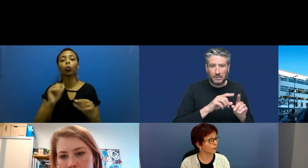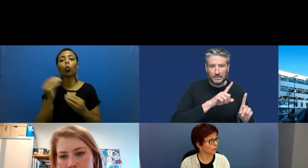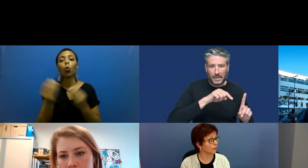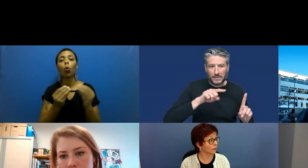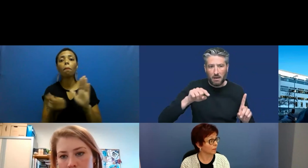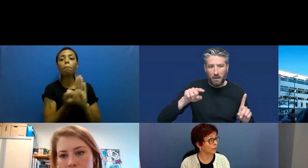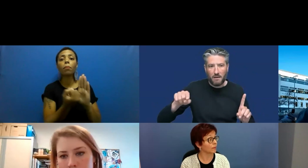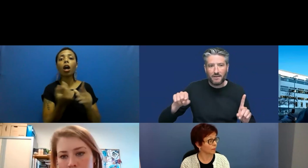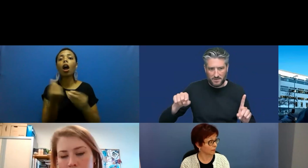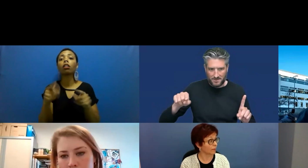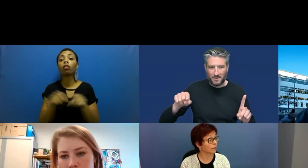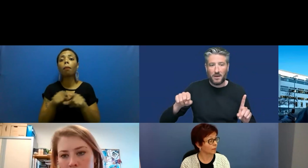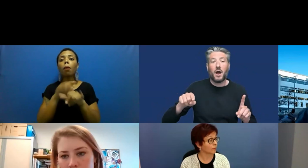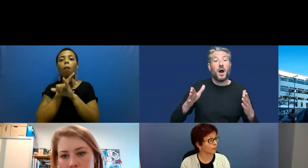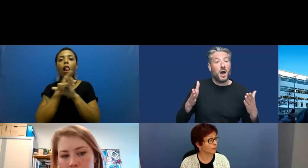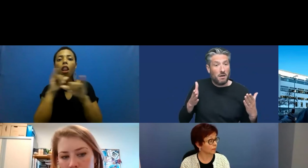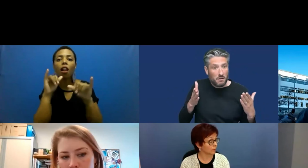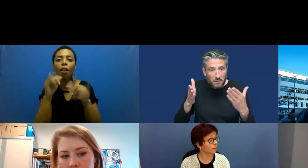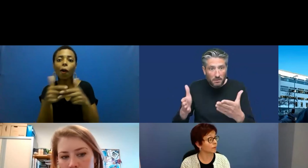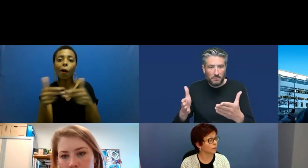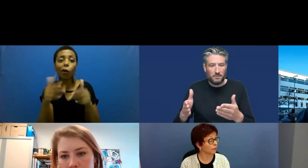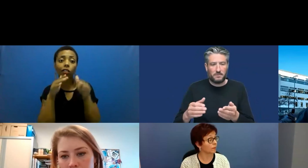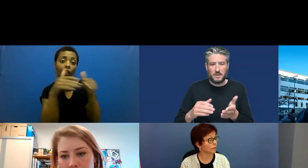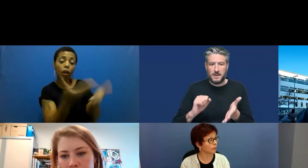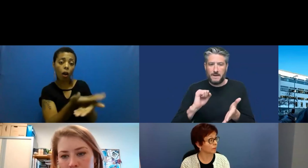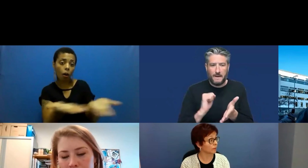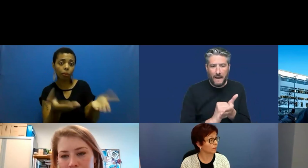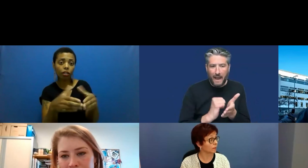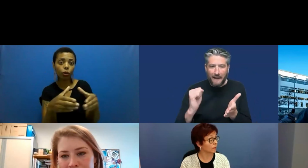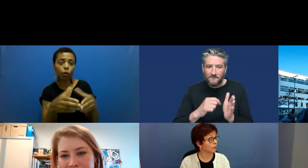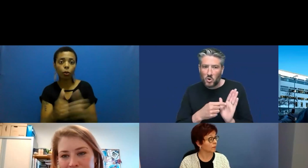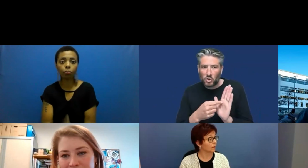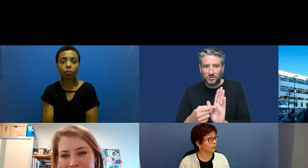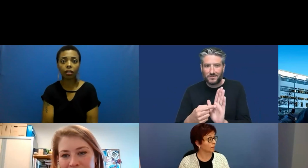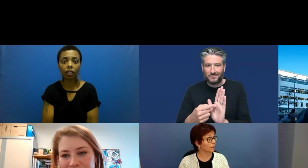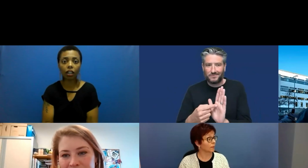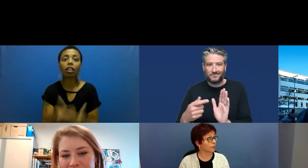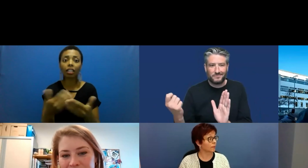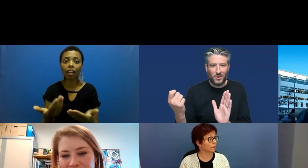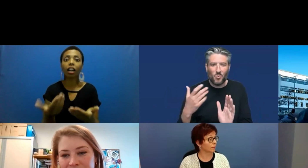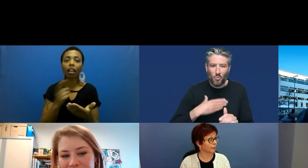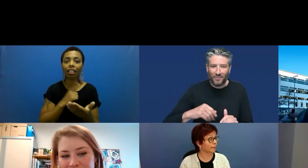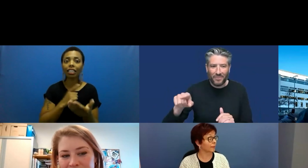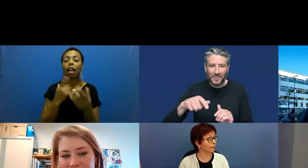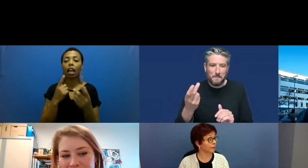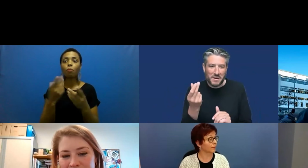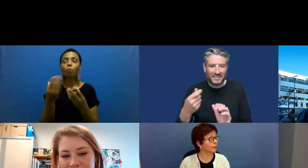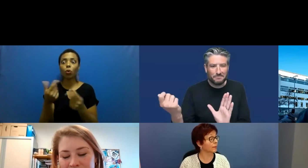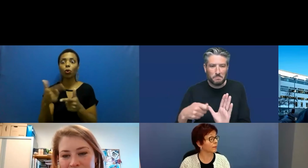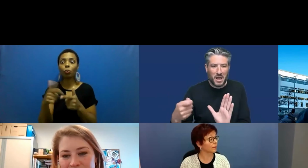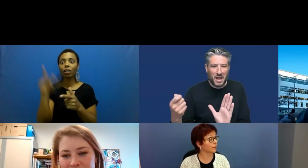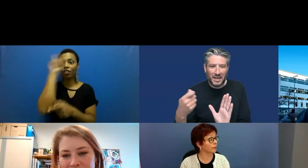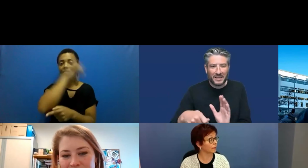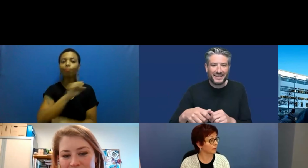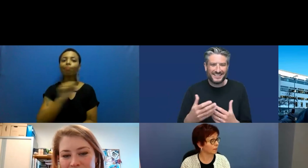commercials to them. So it's there are many difficult problems. Yeah, there are quite some challenges